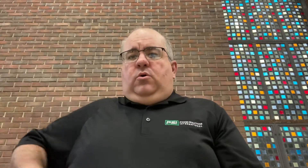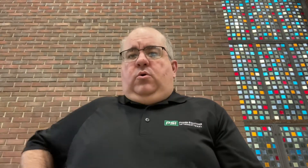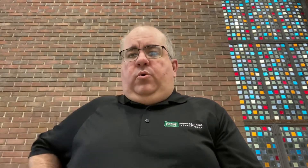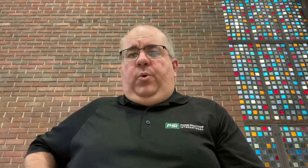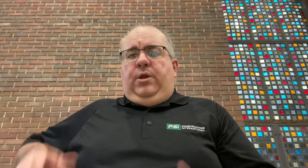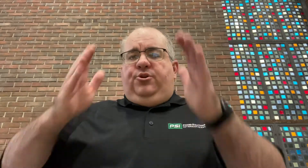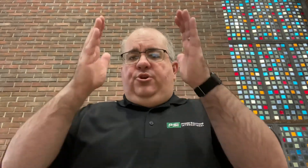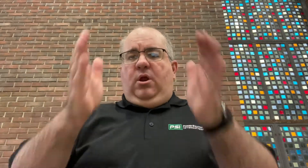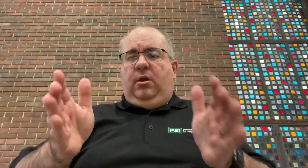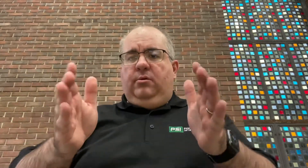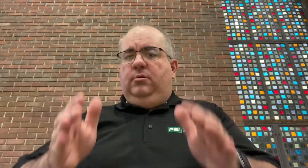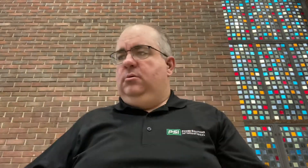Christian.